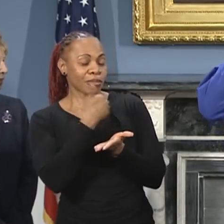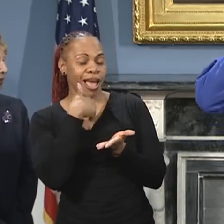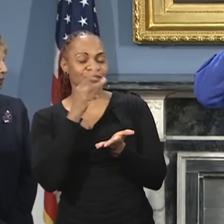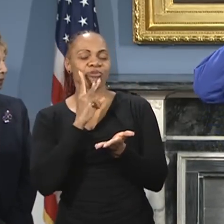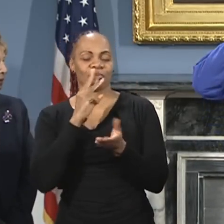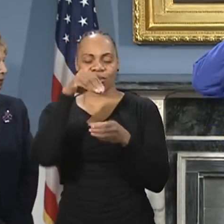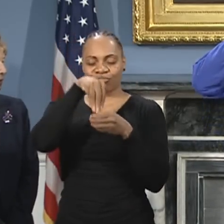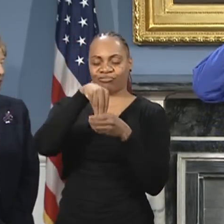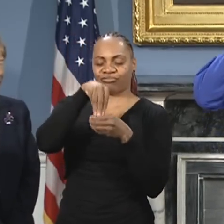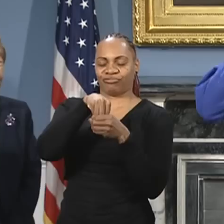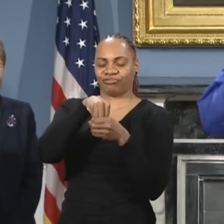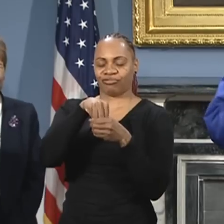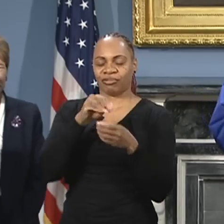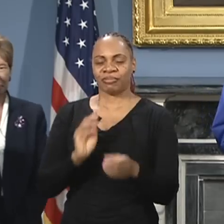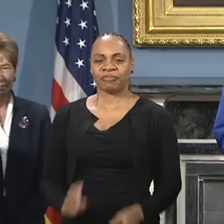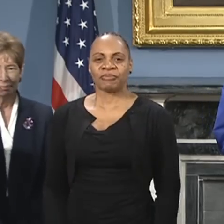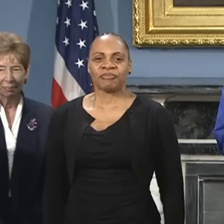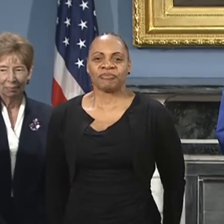in it.